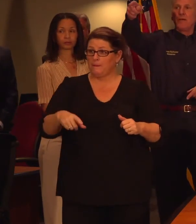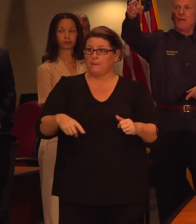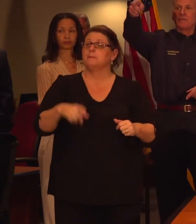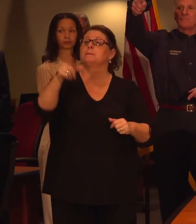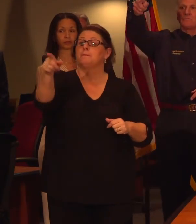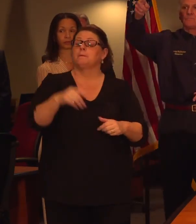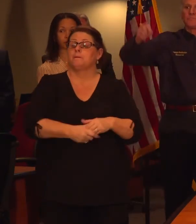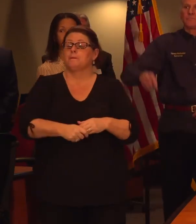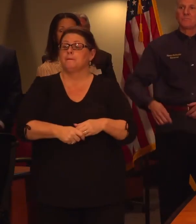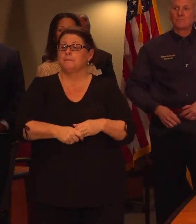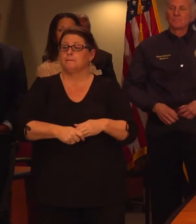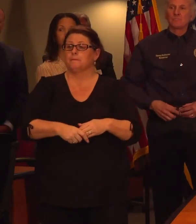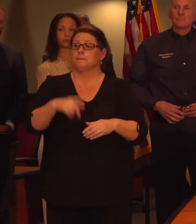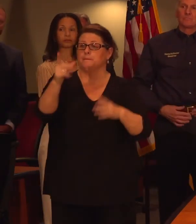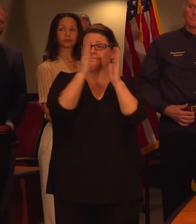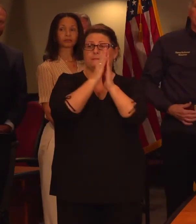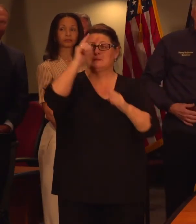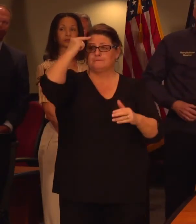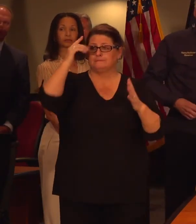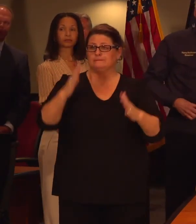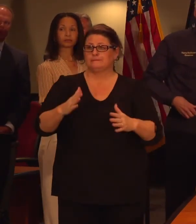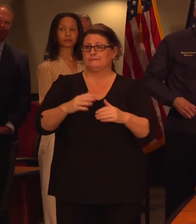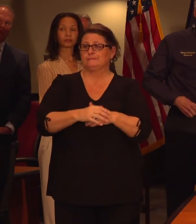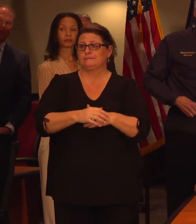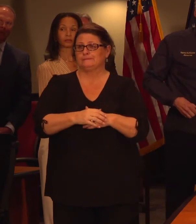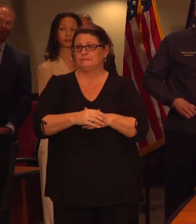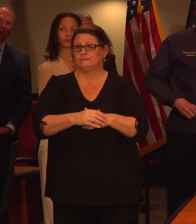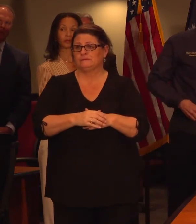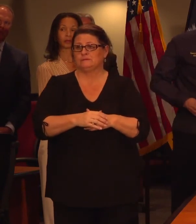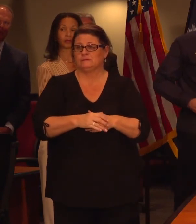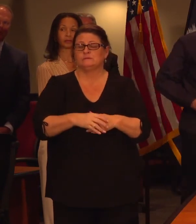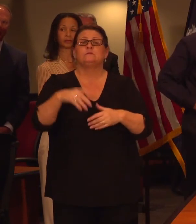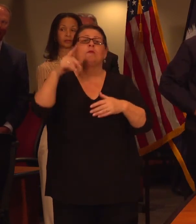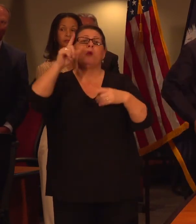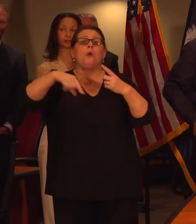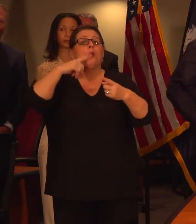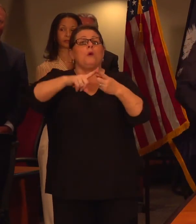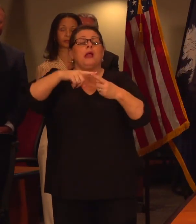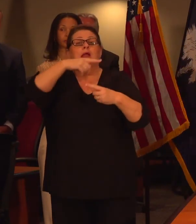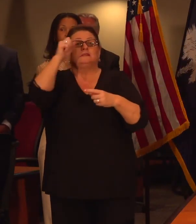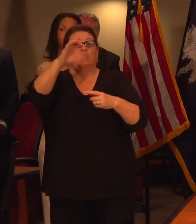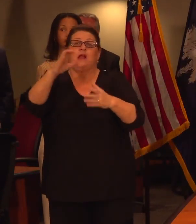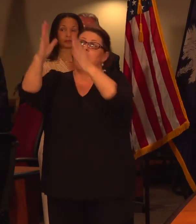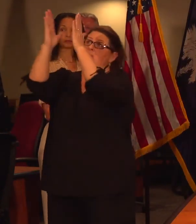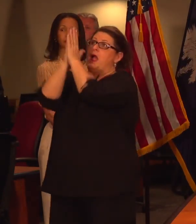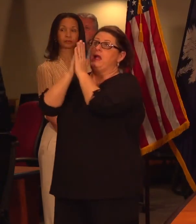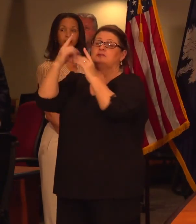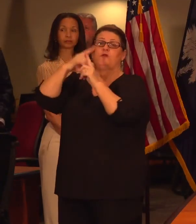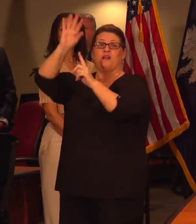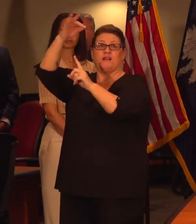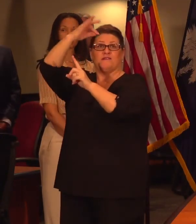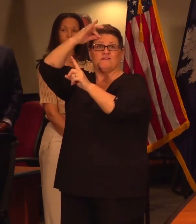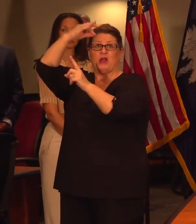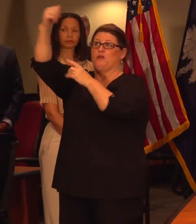In the back. Yeah, Governor, the South Carolina got pretty much everything it asked for out of the federal stockpile. Is it good to have a friend